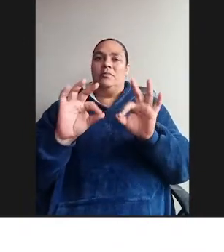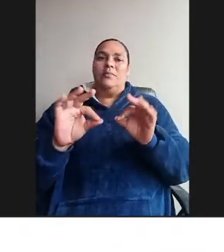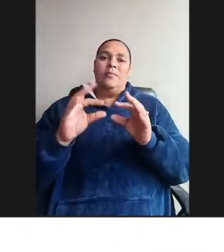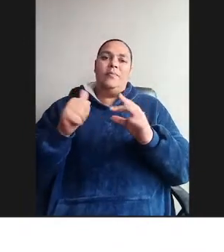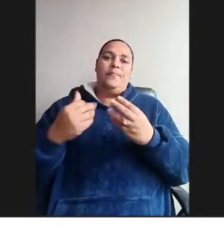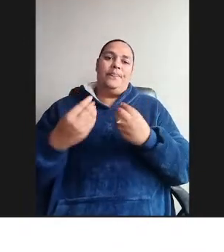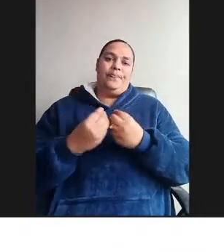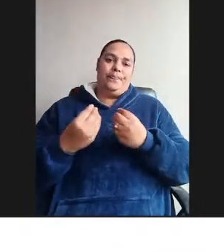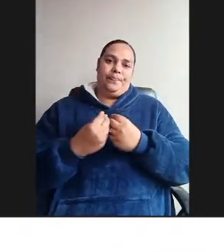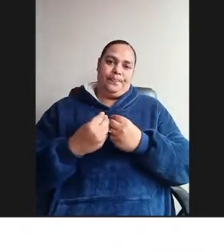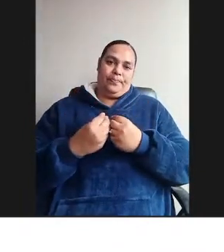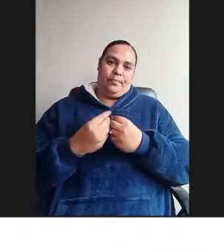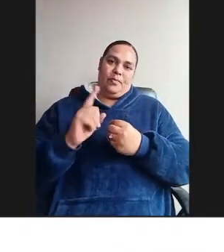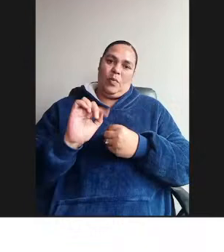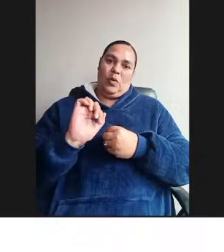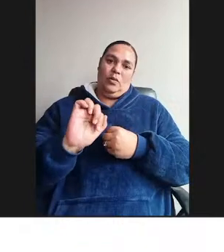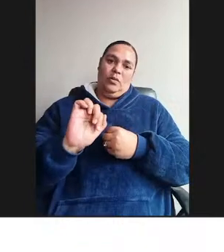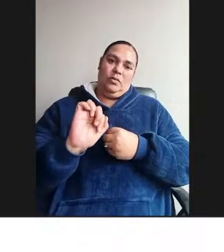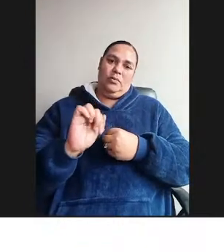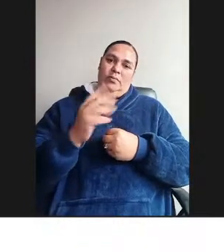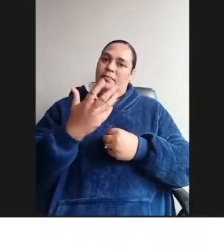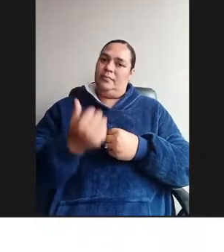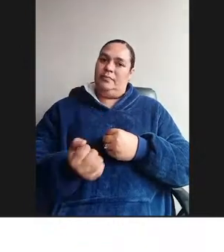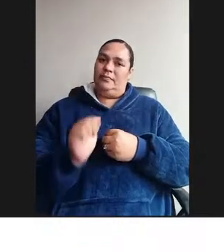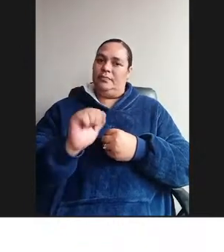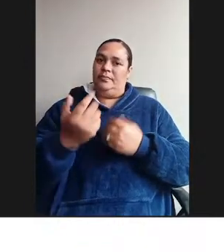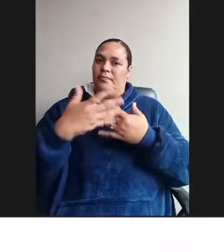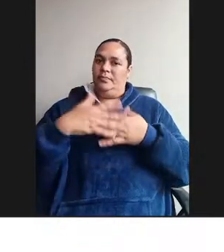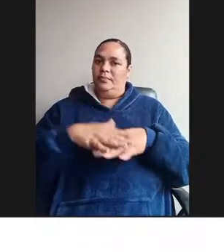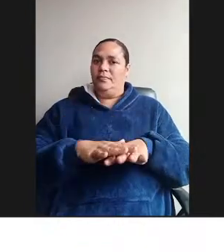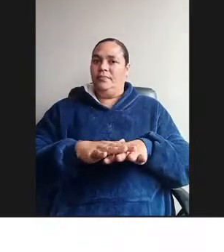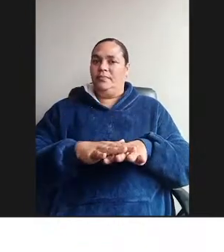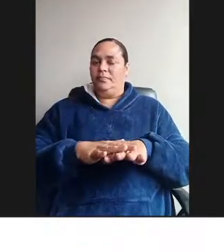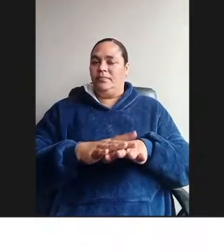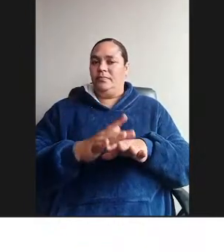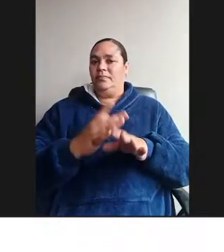that you have implemented when coming to this